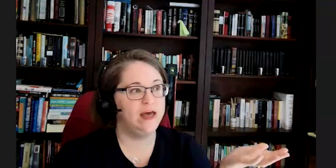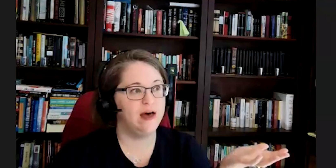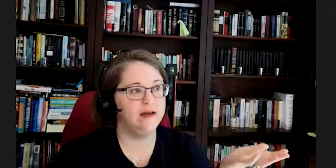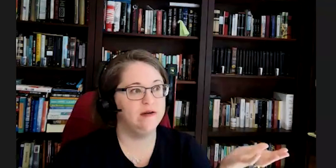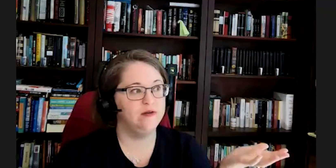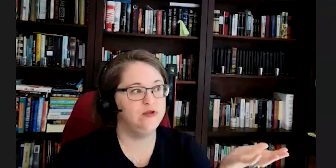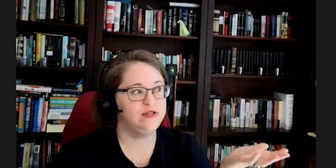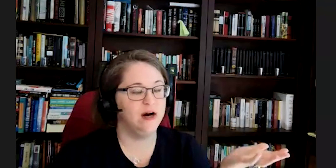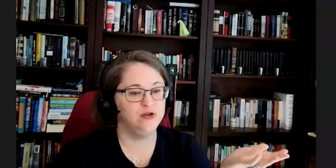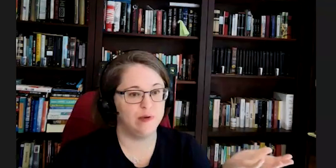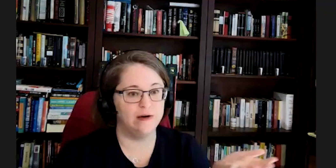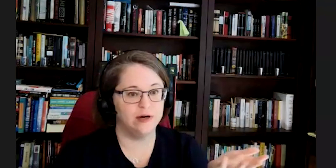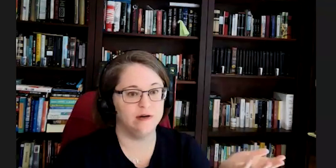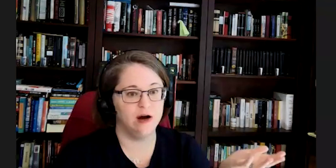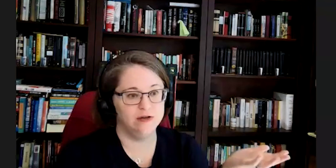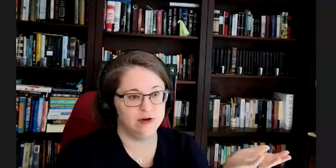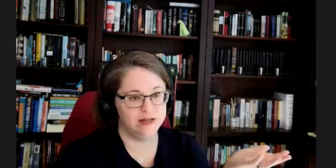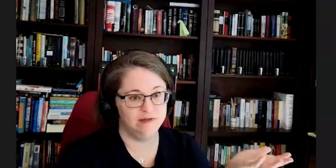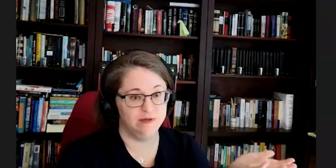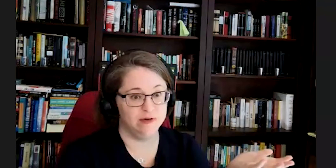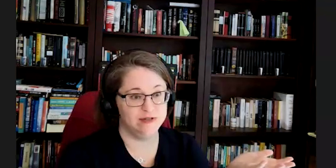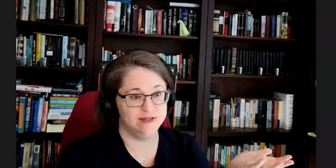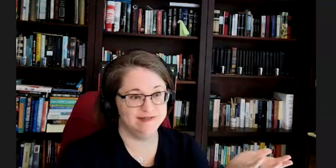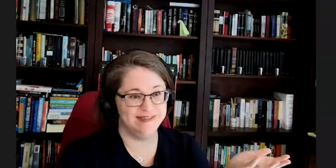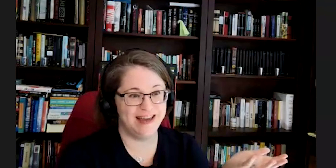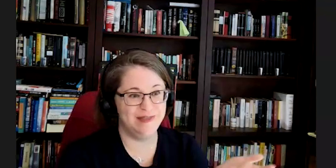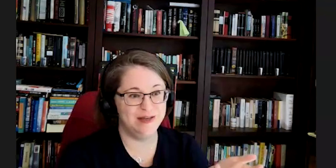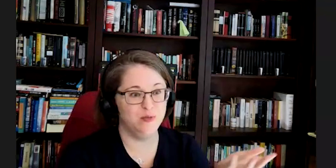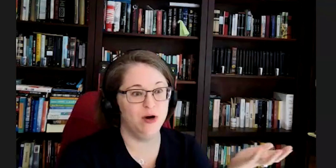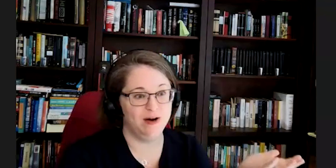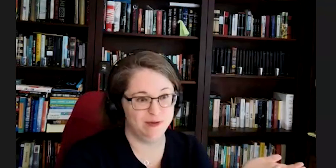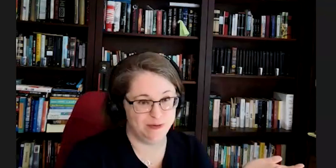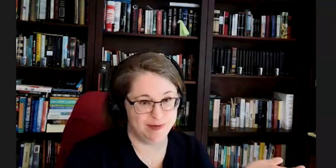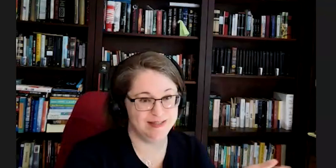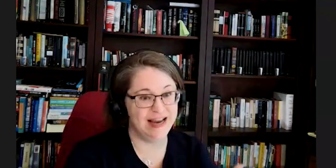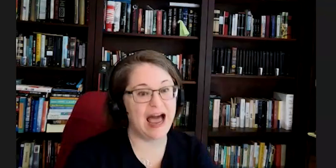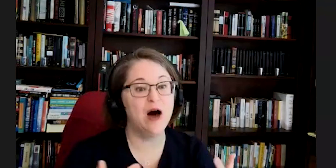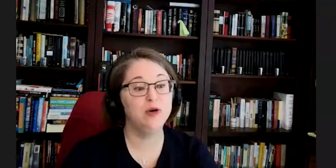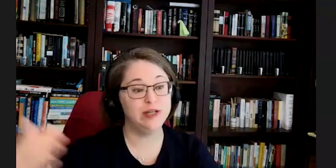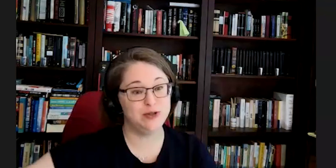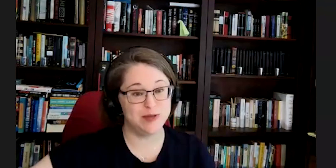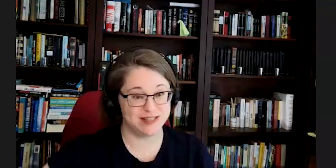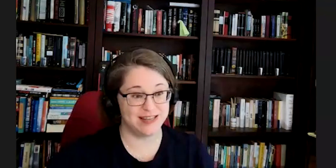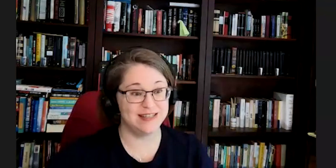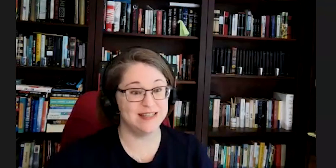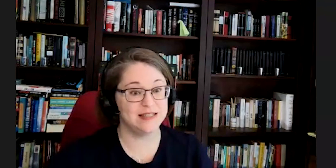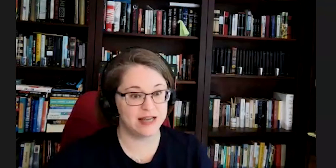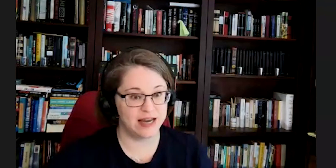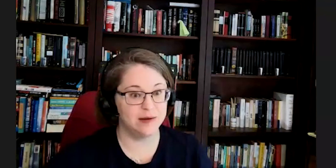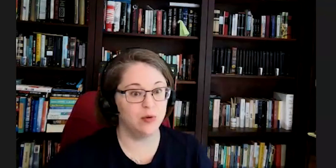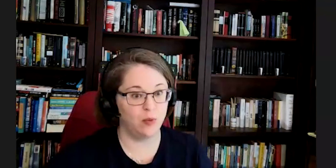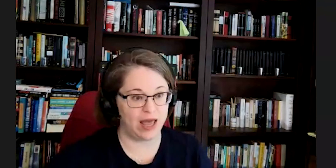in a way that does not drown our contracting folks in these one-off agreements. Like, how do we do this in